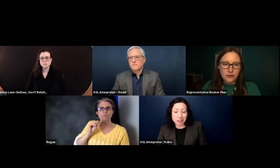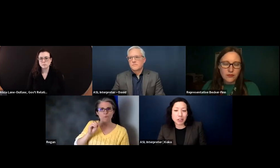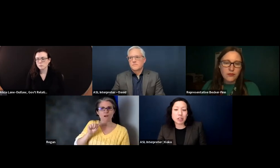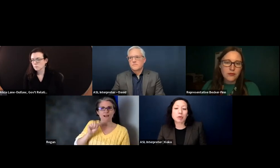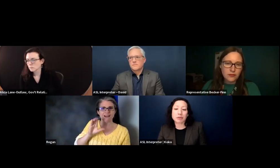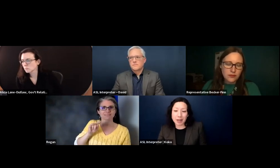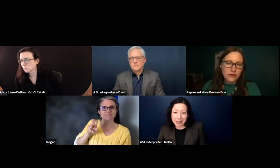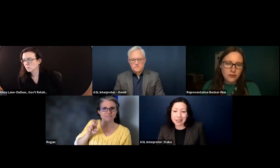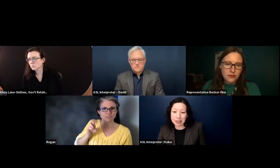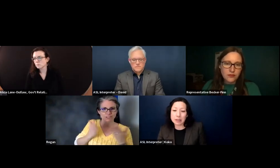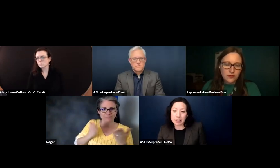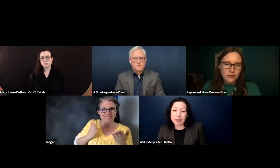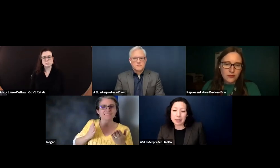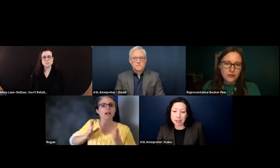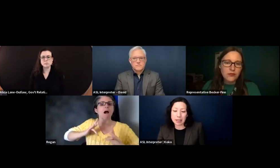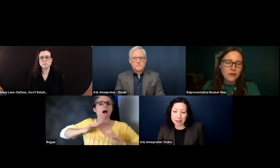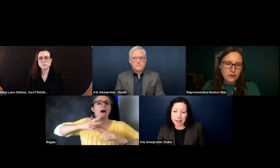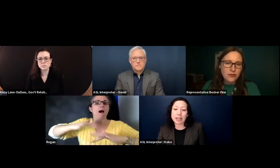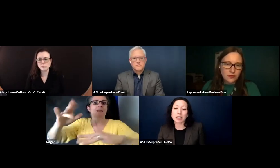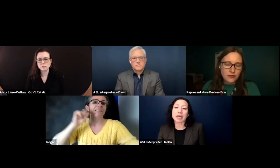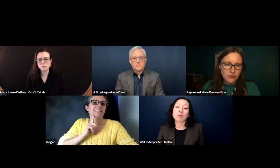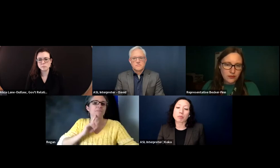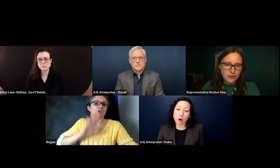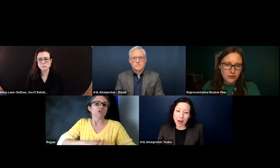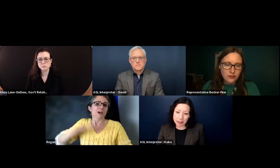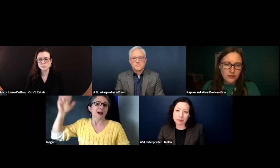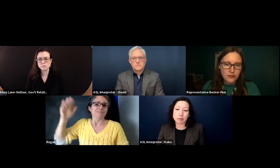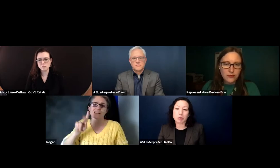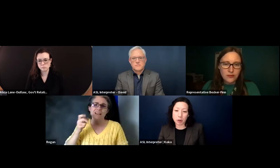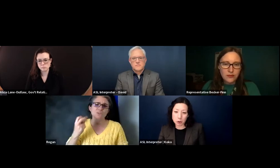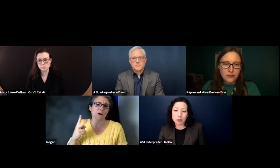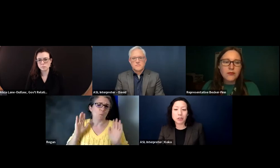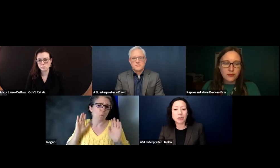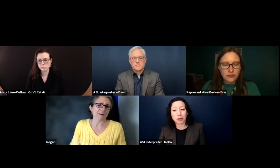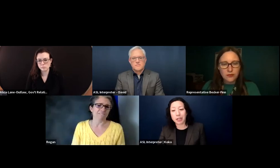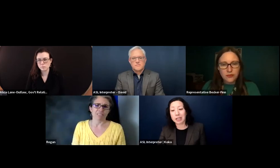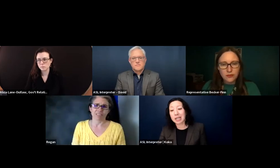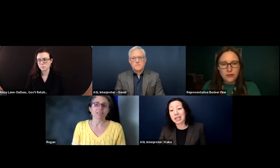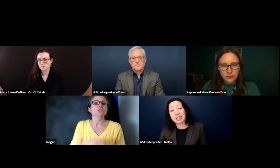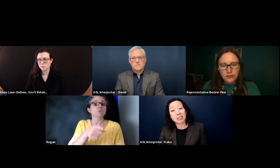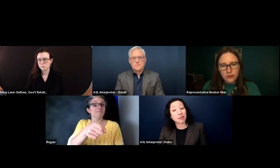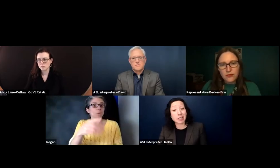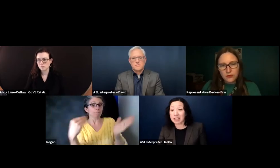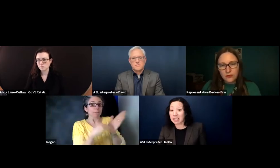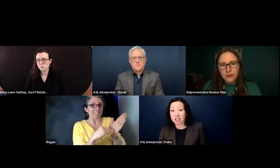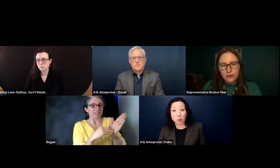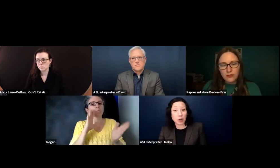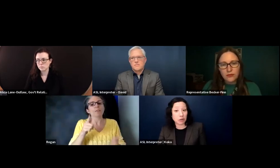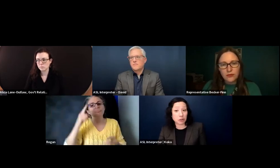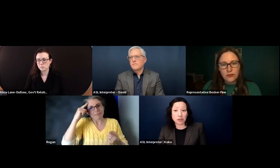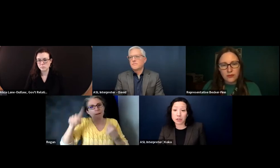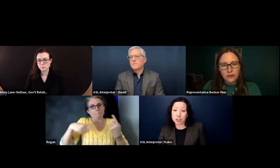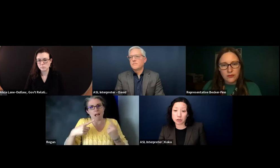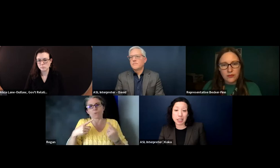some changes to prevent that. They actually made it more proactive approach, so that really, I think this